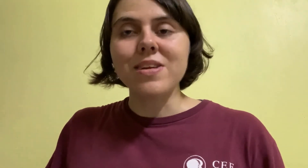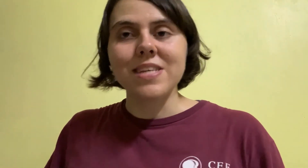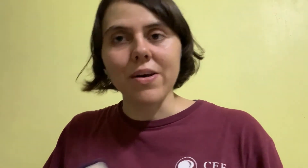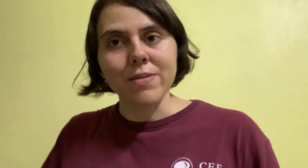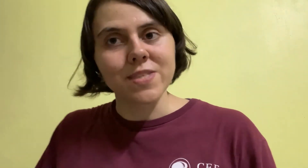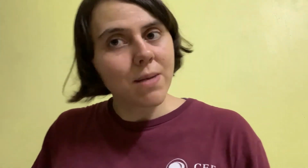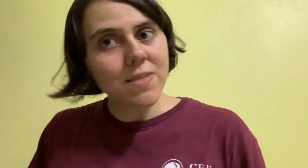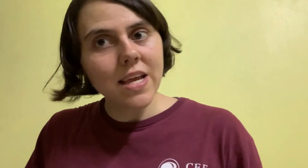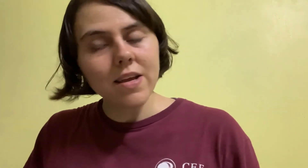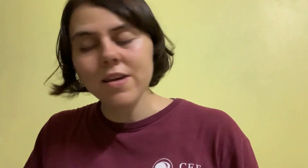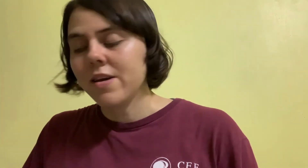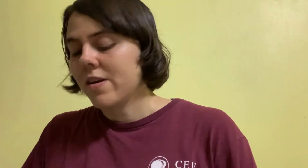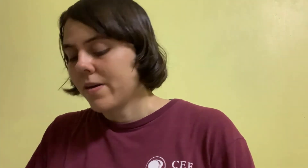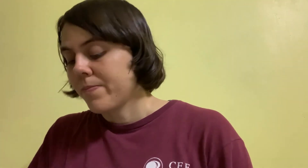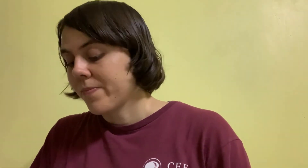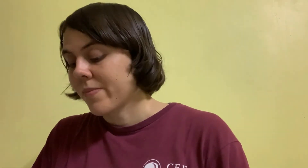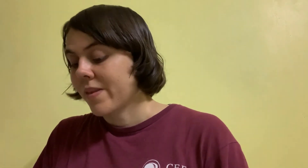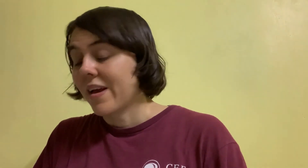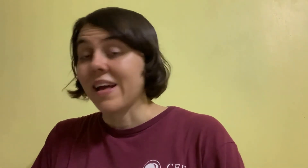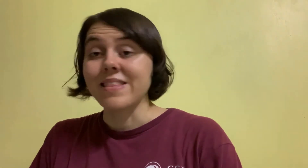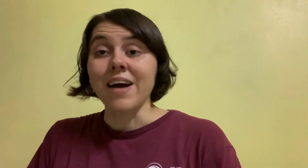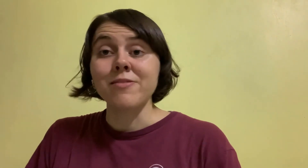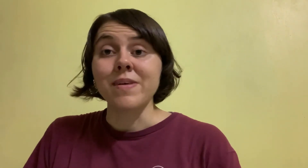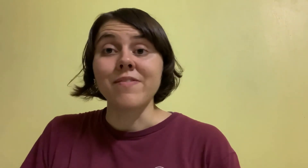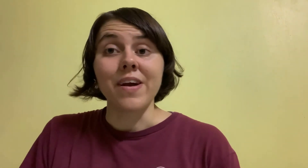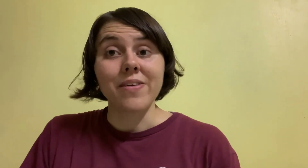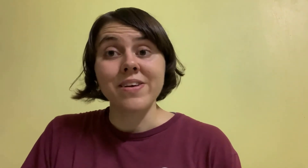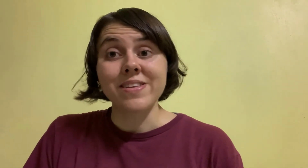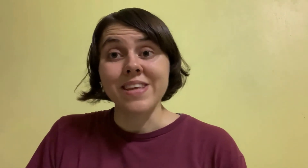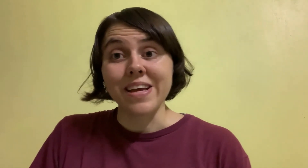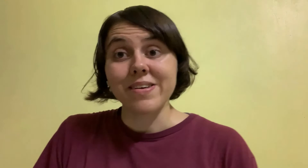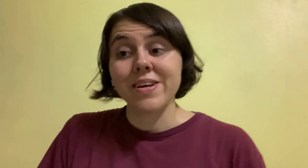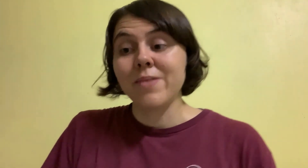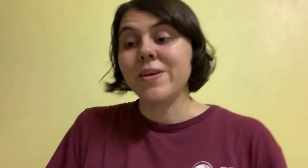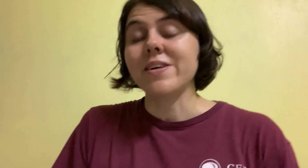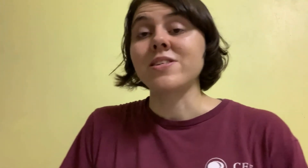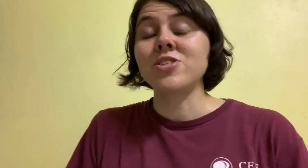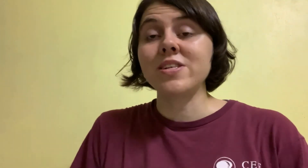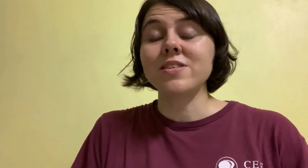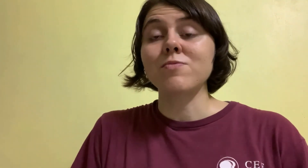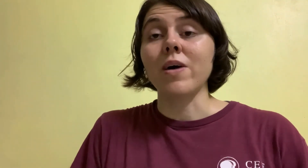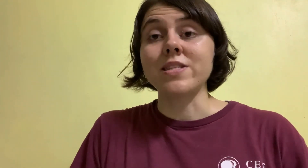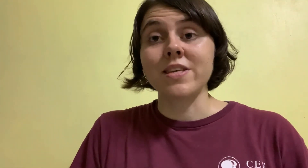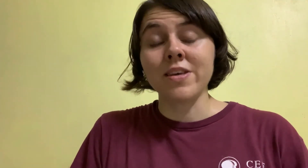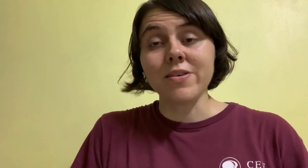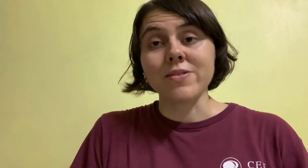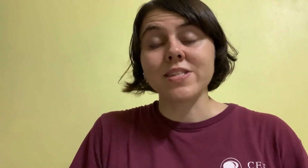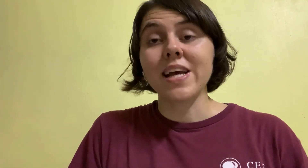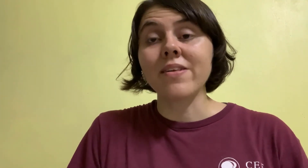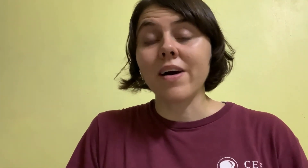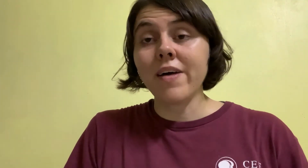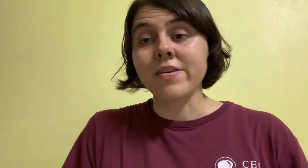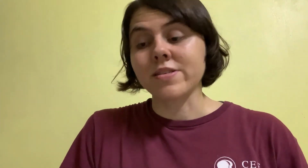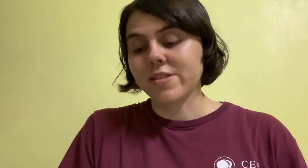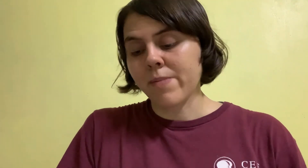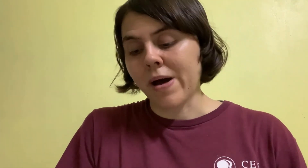tell them something, and that would be a very good thing. Because Jesus wants you to tell others about